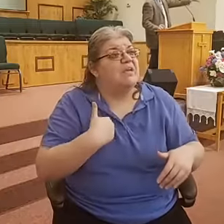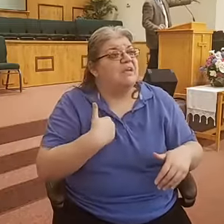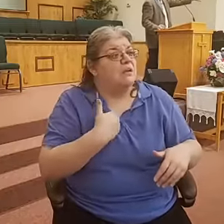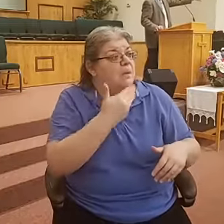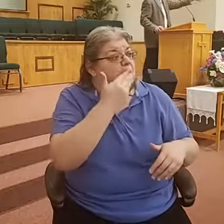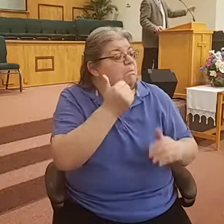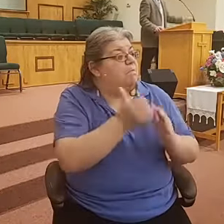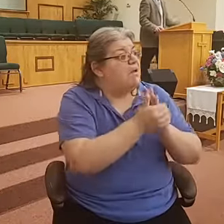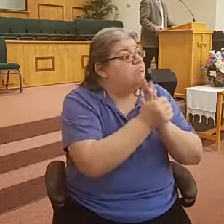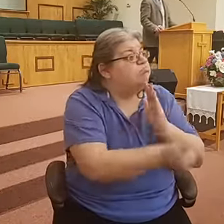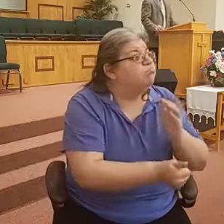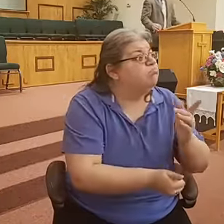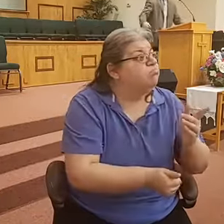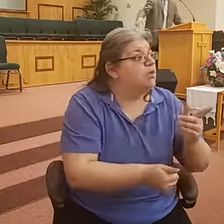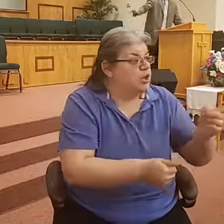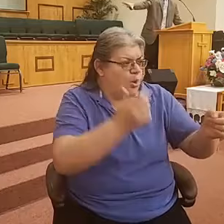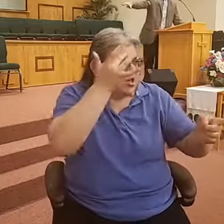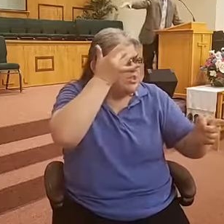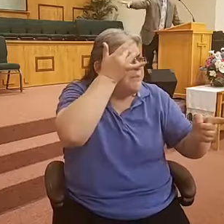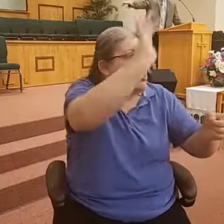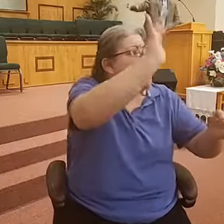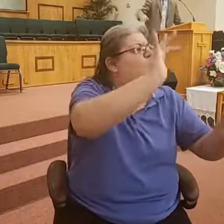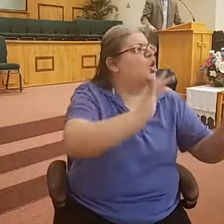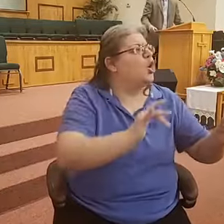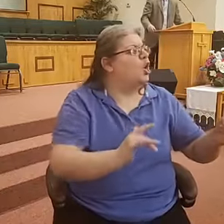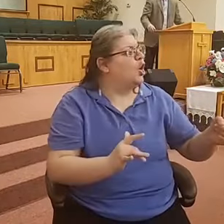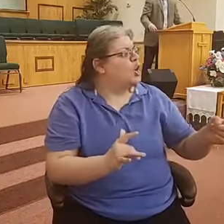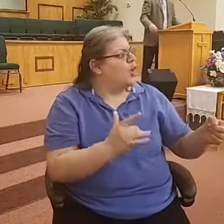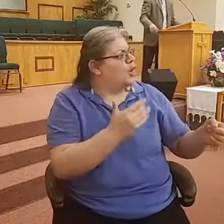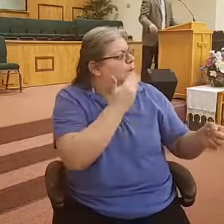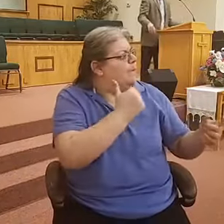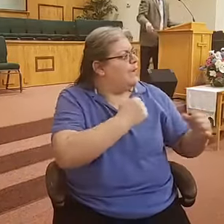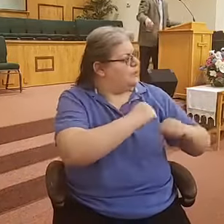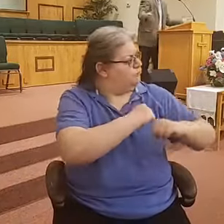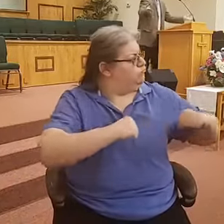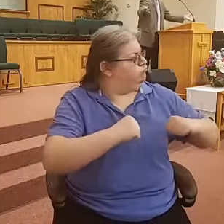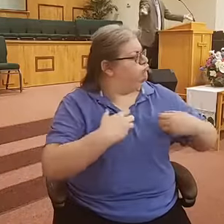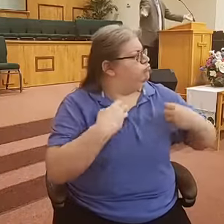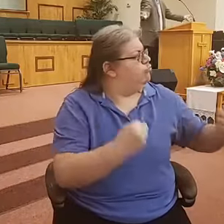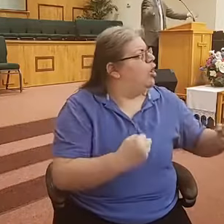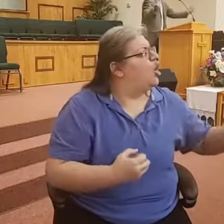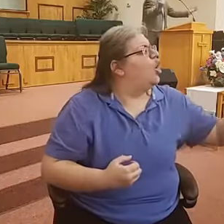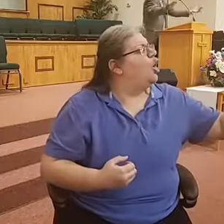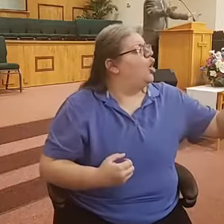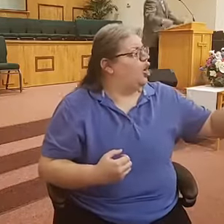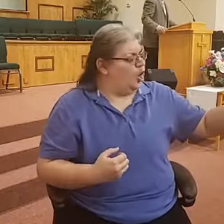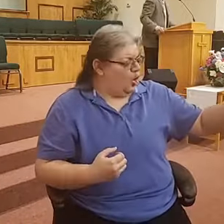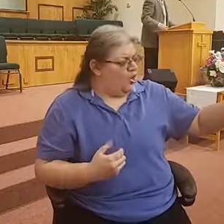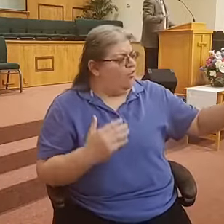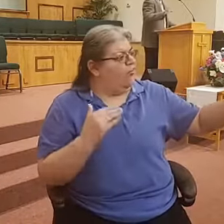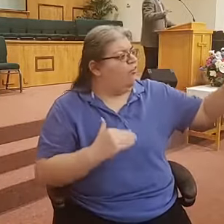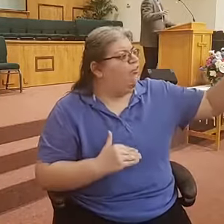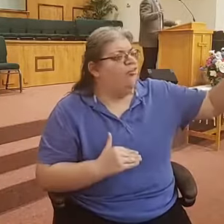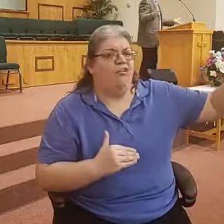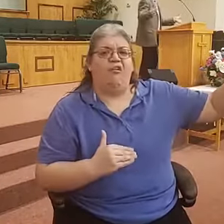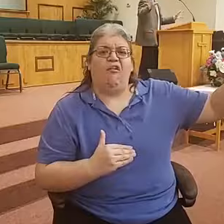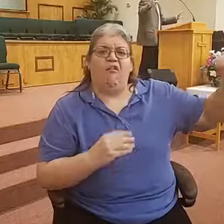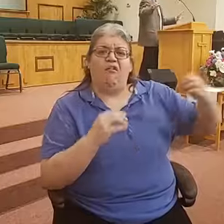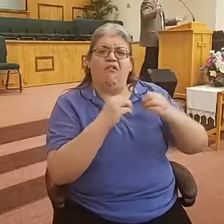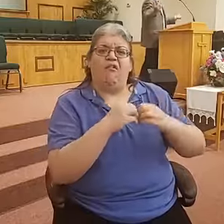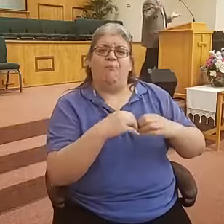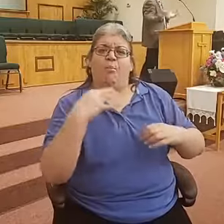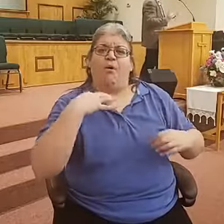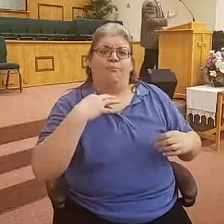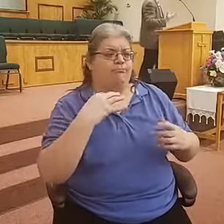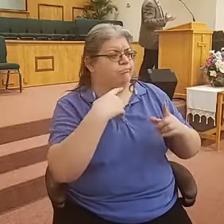Maybe greater mental capacity, greater physical ability, or maybe more advantages, and they look at